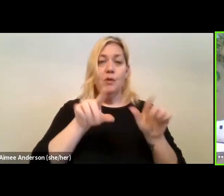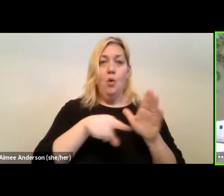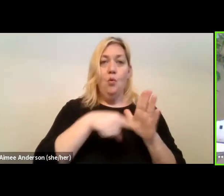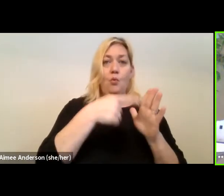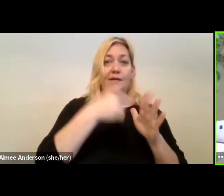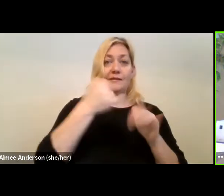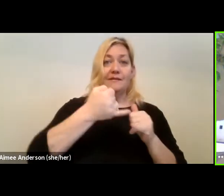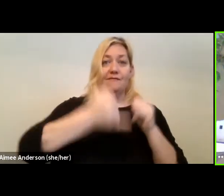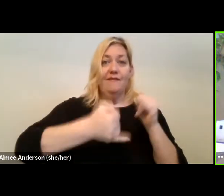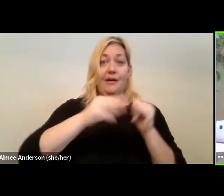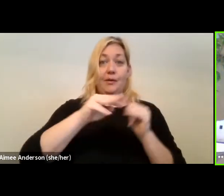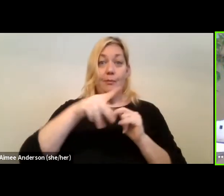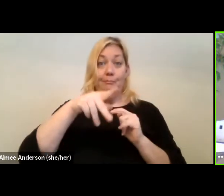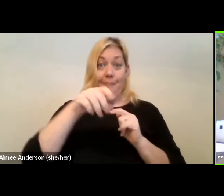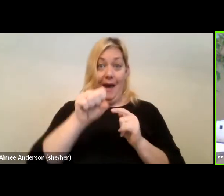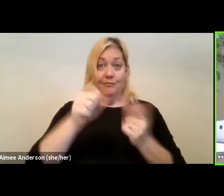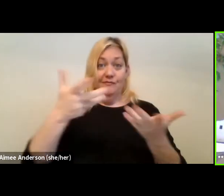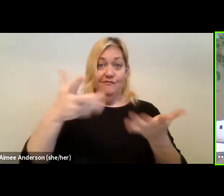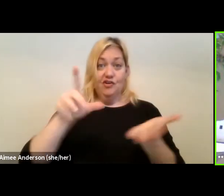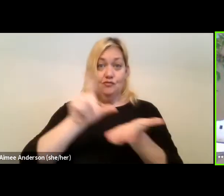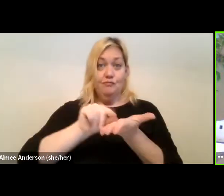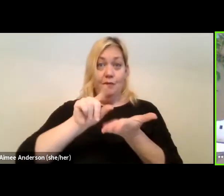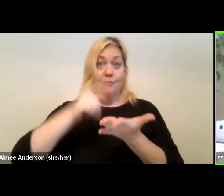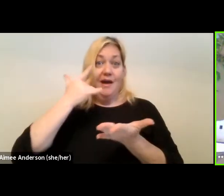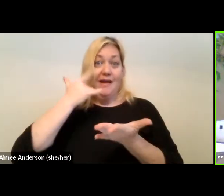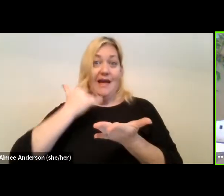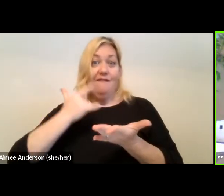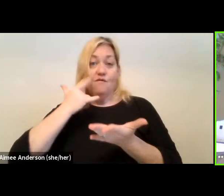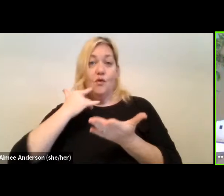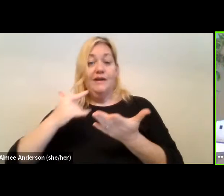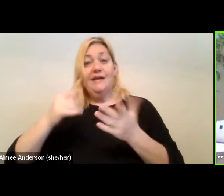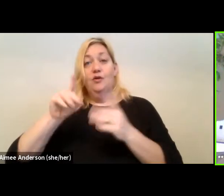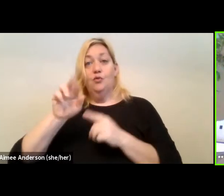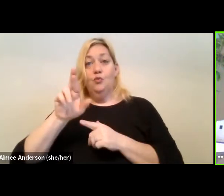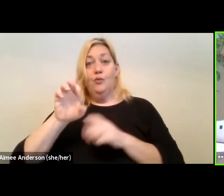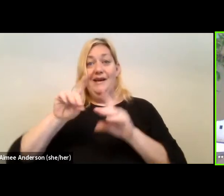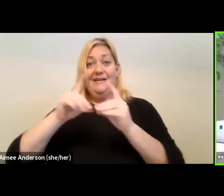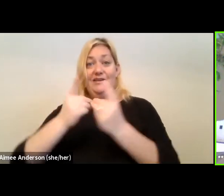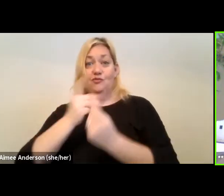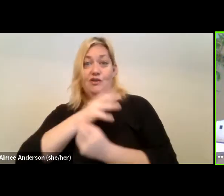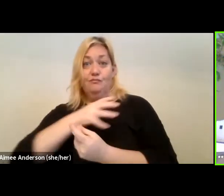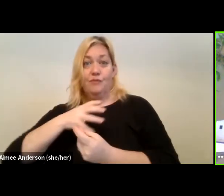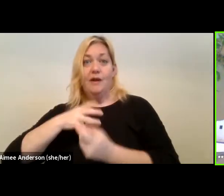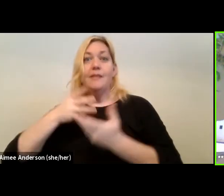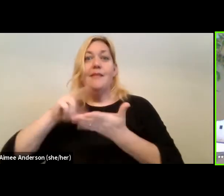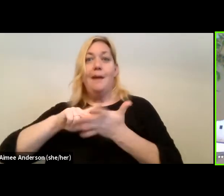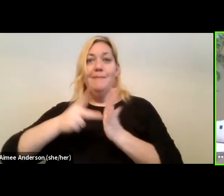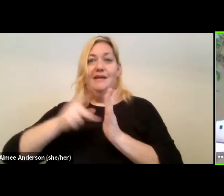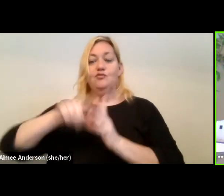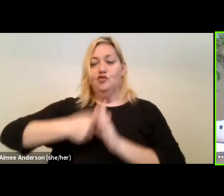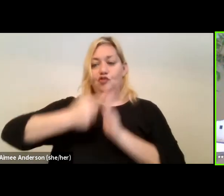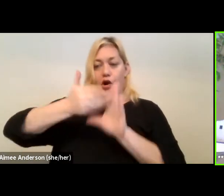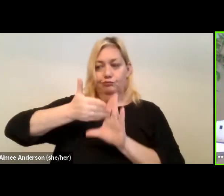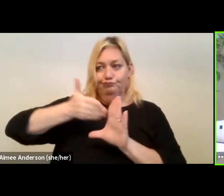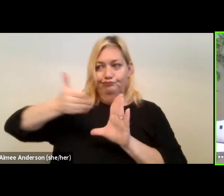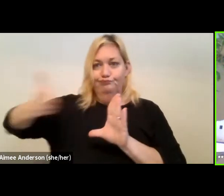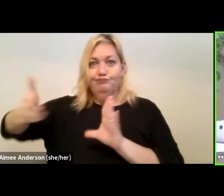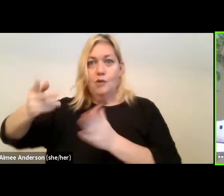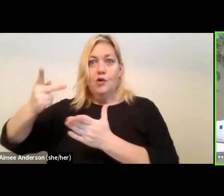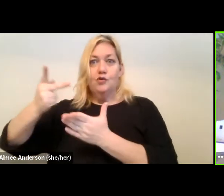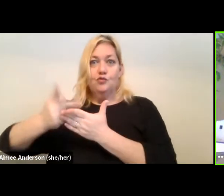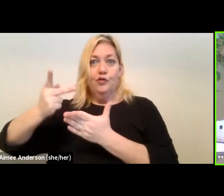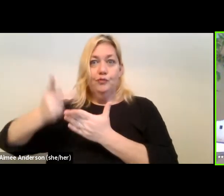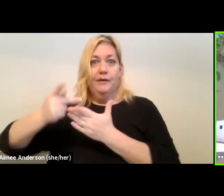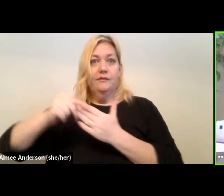maps have been published by the California Citizens Redistricting Commission, that's when our endorsement period starts. So I have a hand raised by